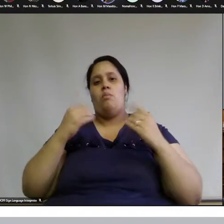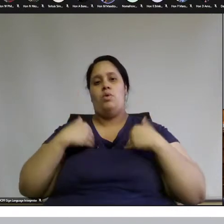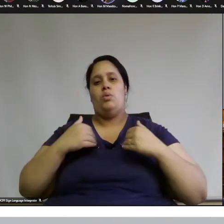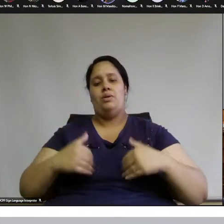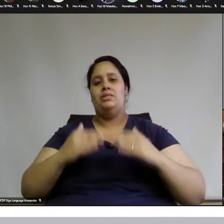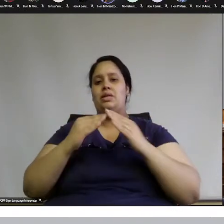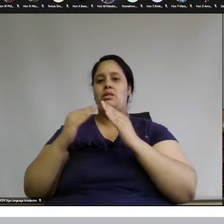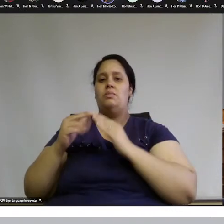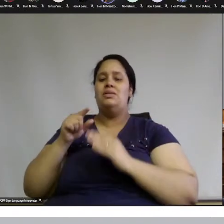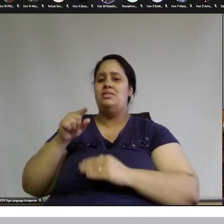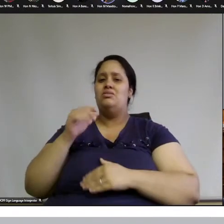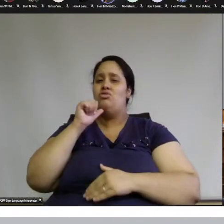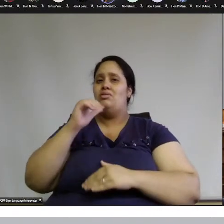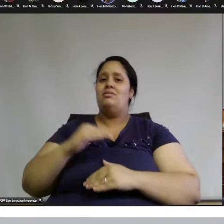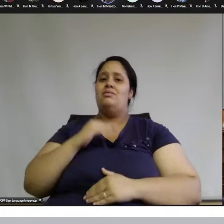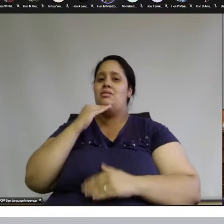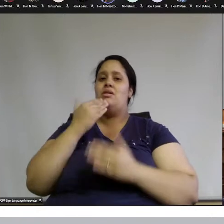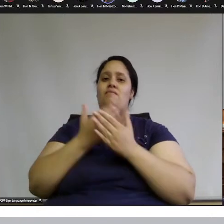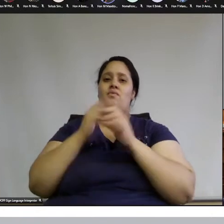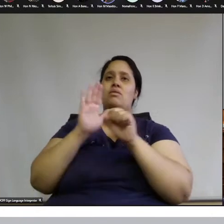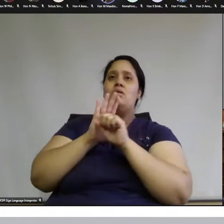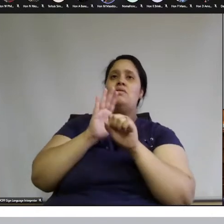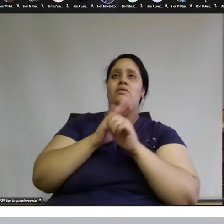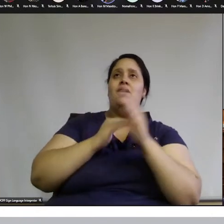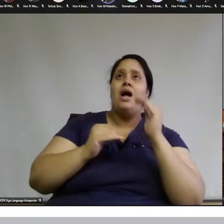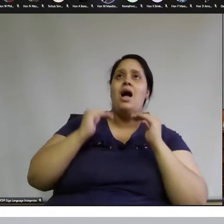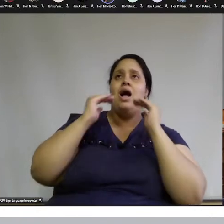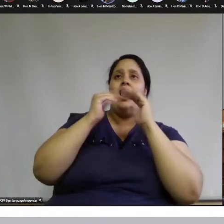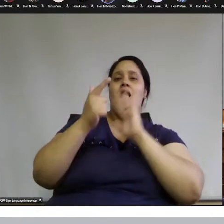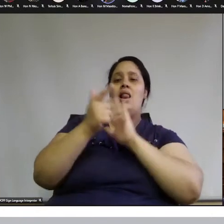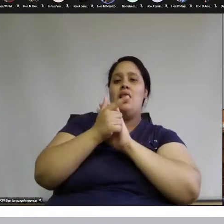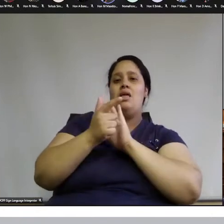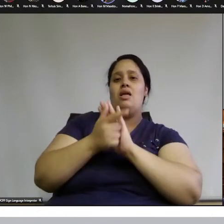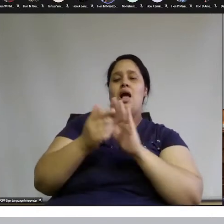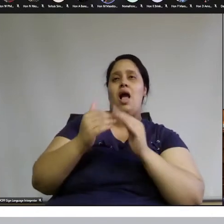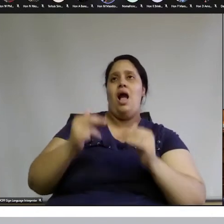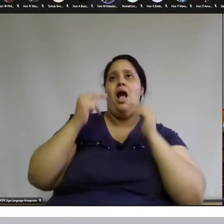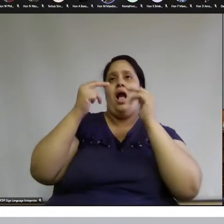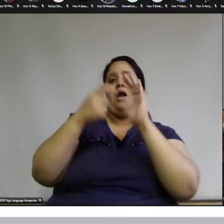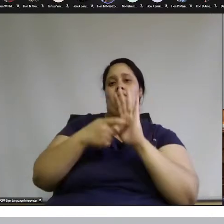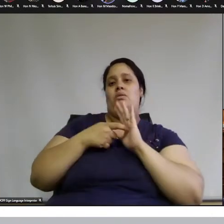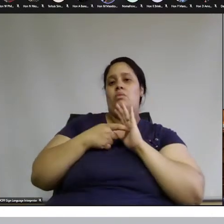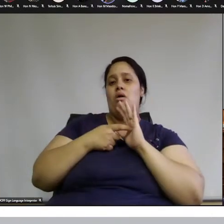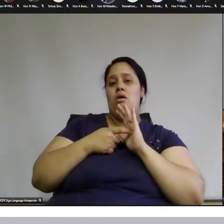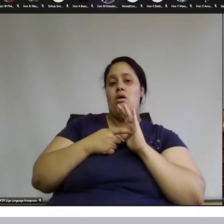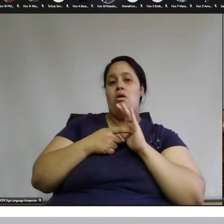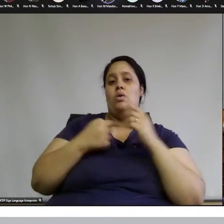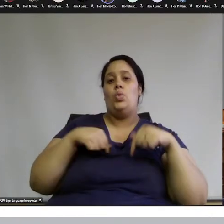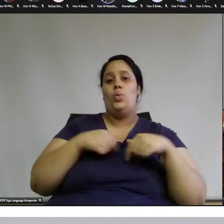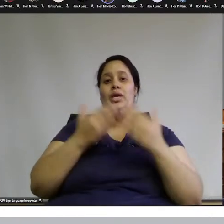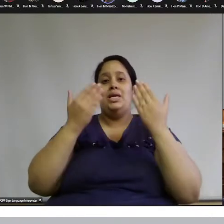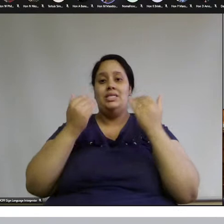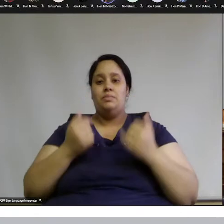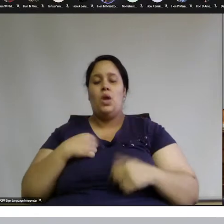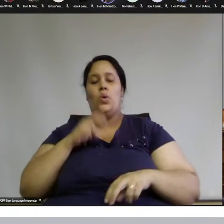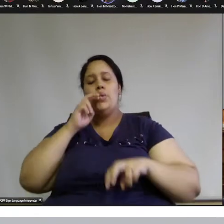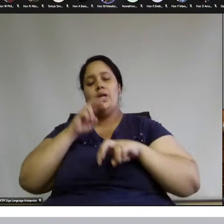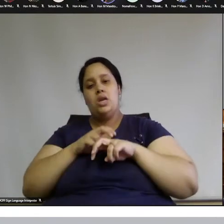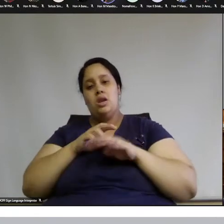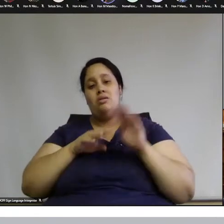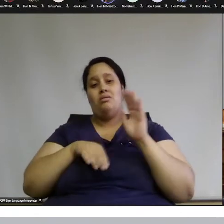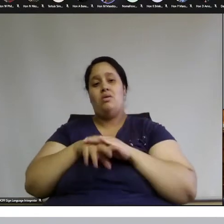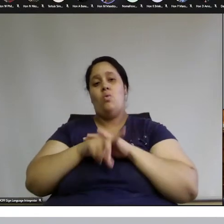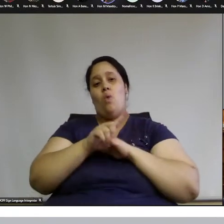does not come close to being able to meet the high level of demand. It is estimated that we would need